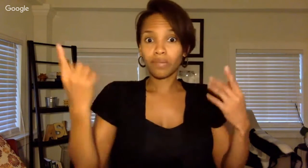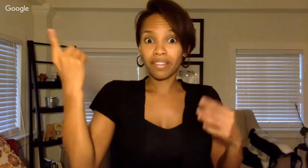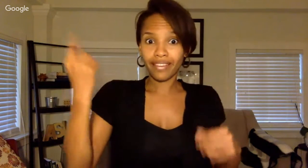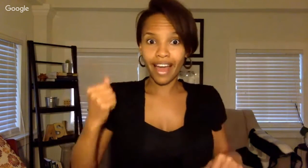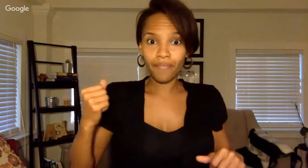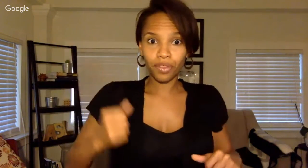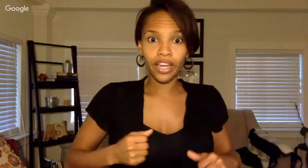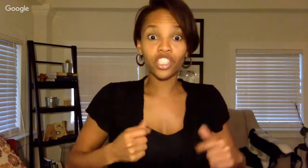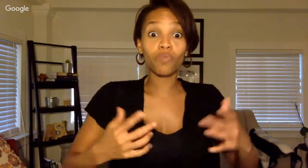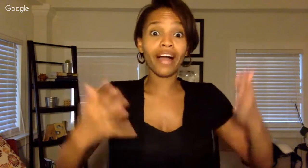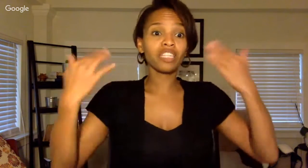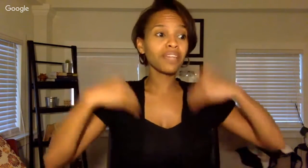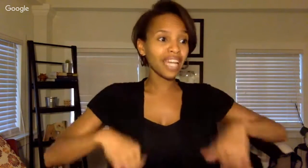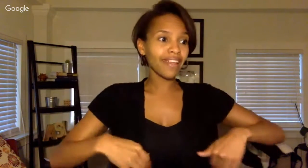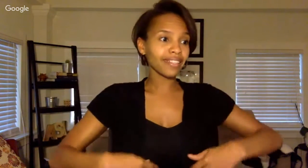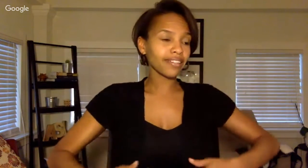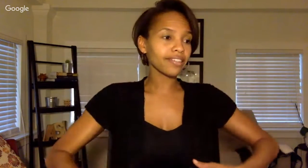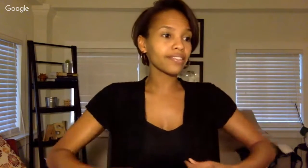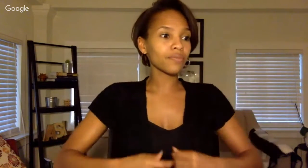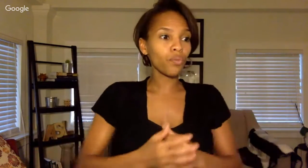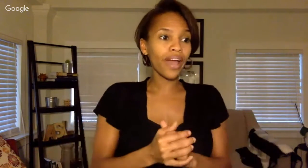Something like that. Okay, so back to the beginning of that sentence. We have,